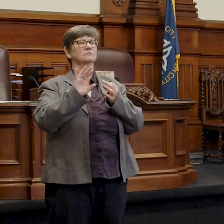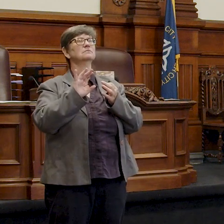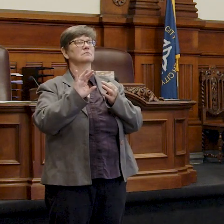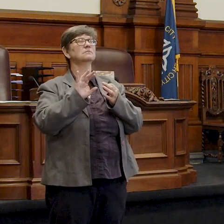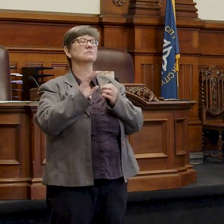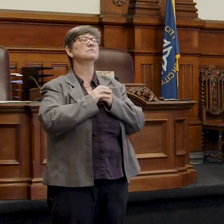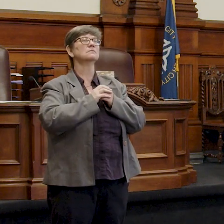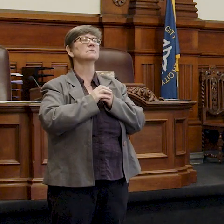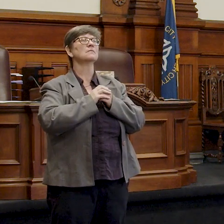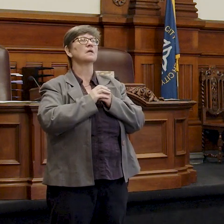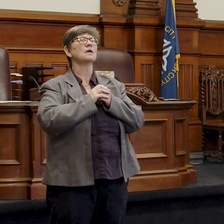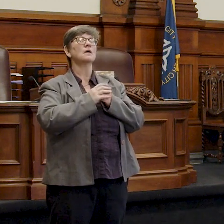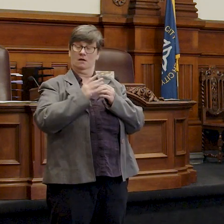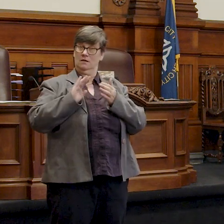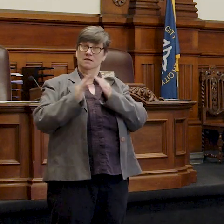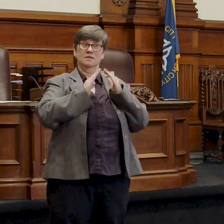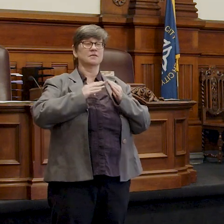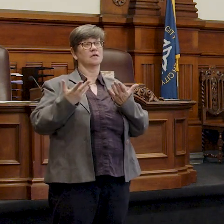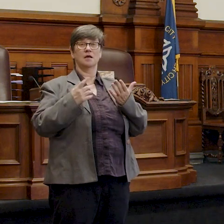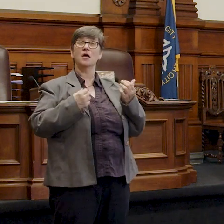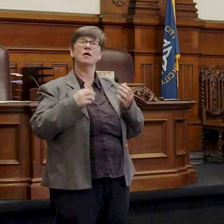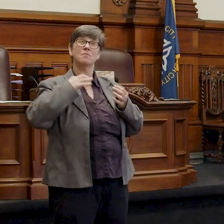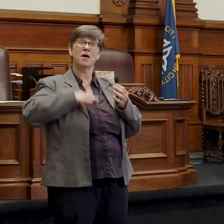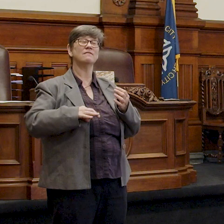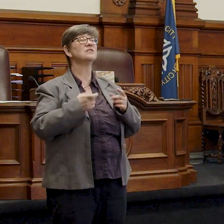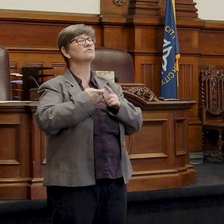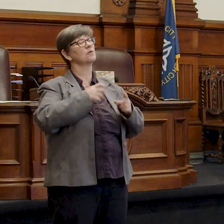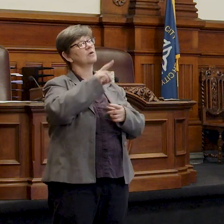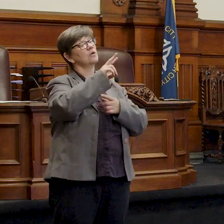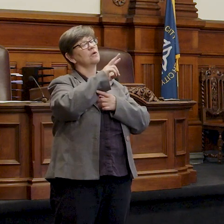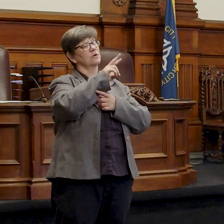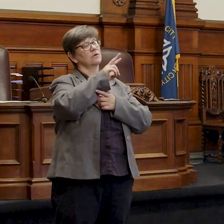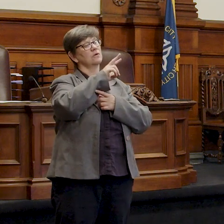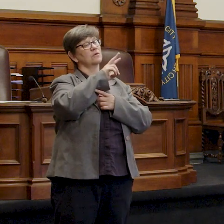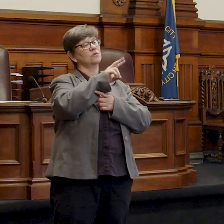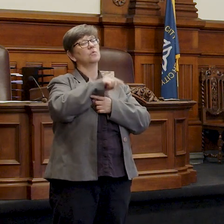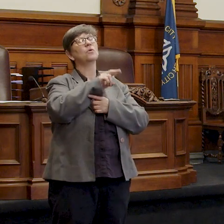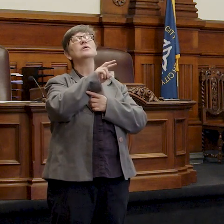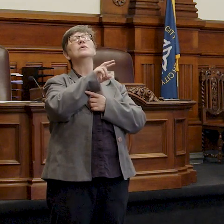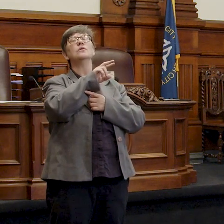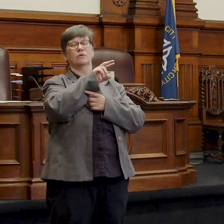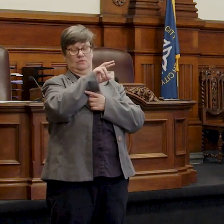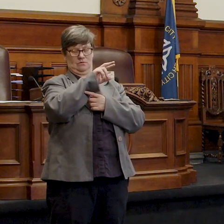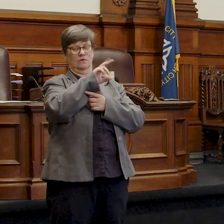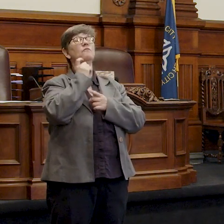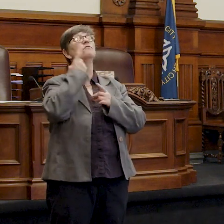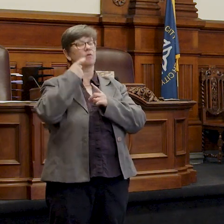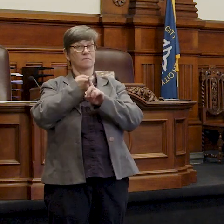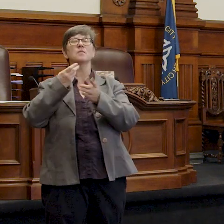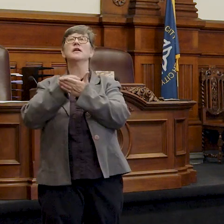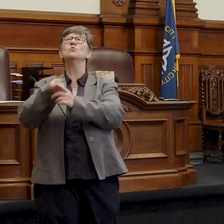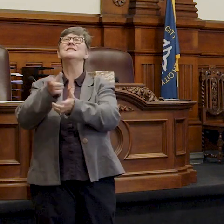The city continues to benefit greatly from the $202.1 million in American Rescue Plan Act funding received from the federal